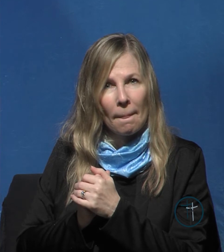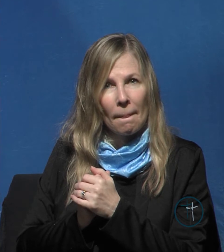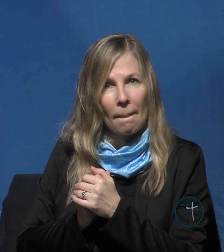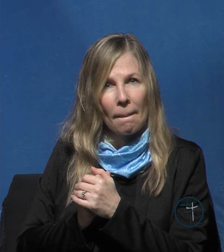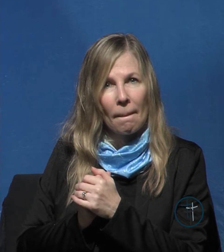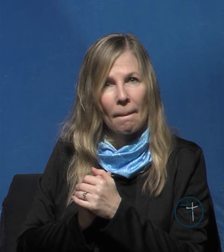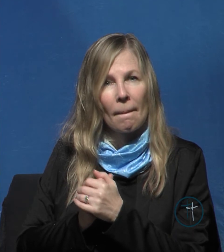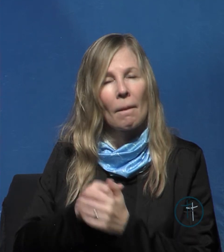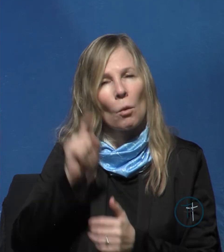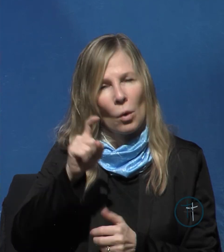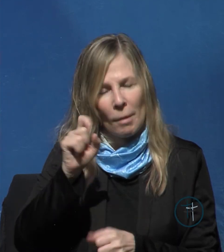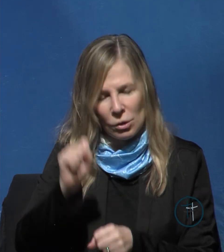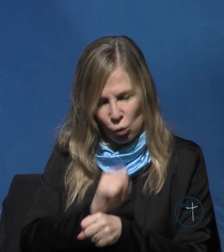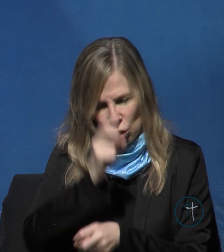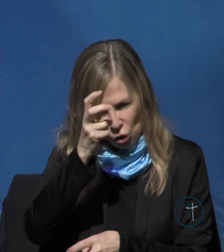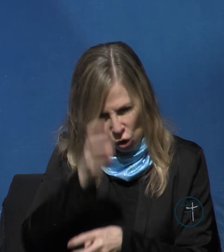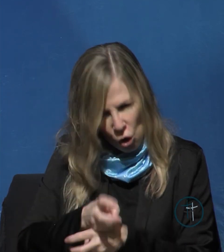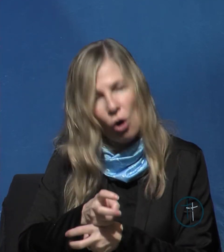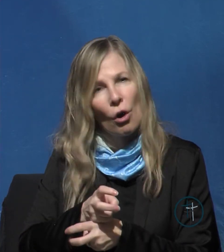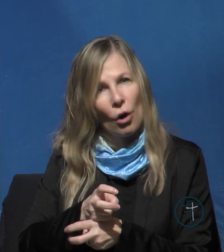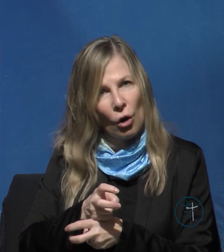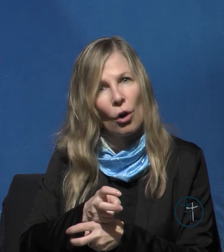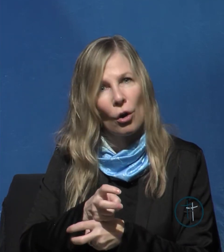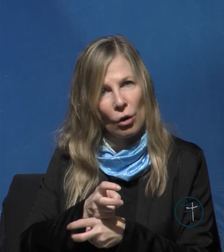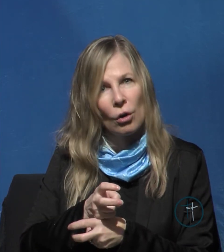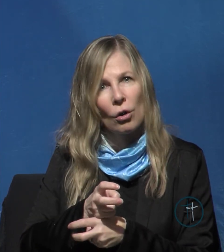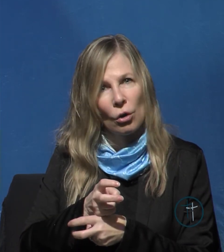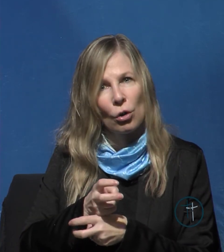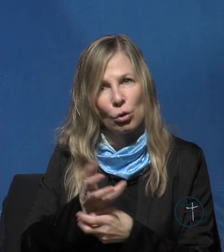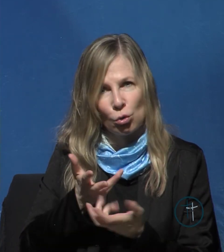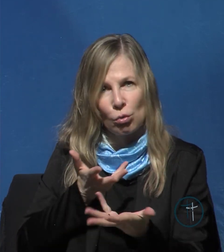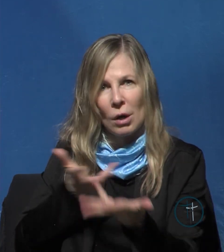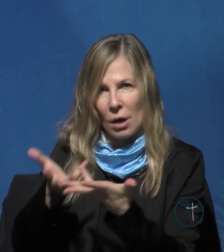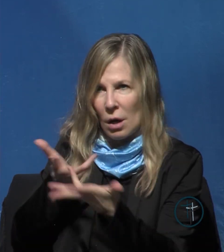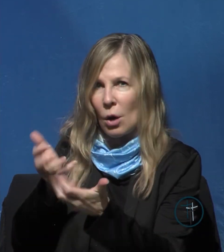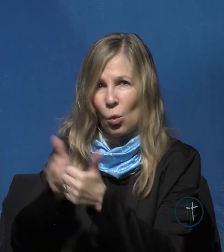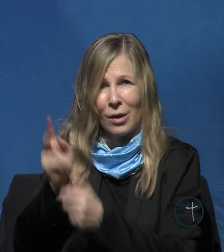We need to work hard to associate at times with those that we don't know.